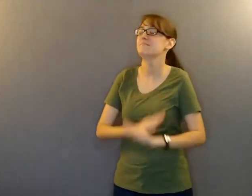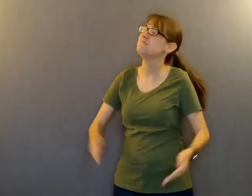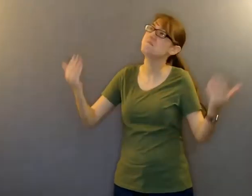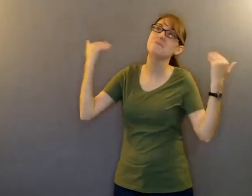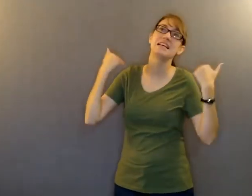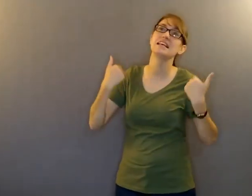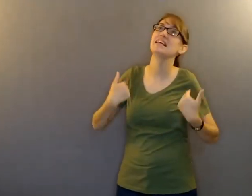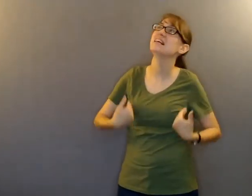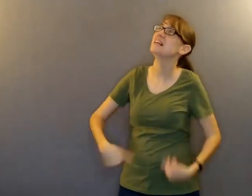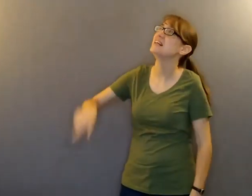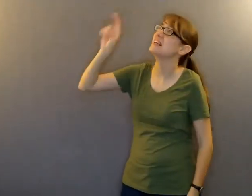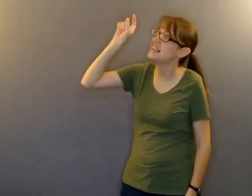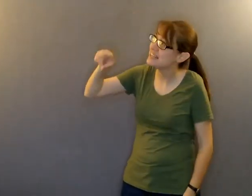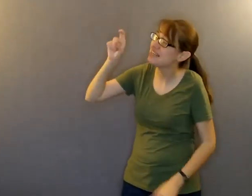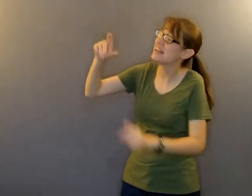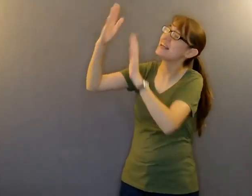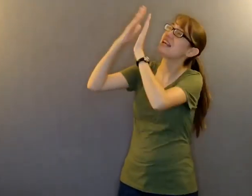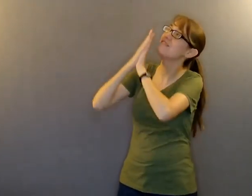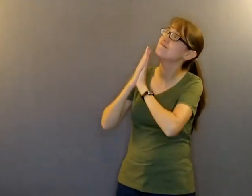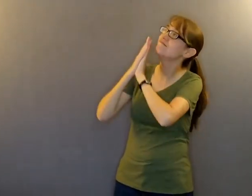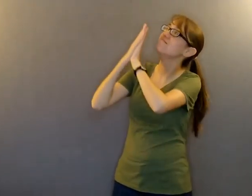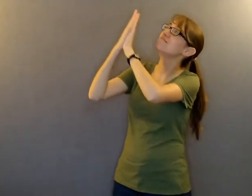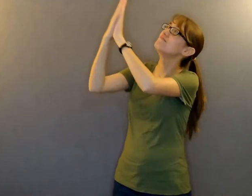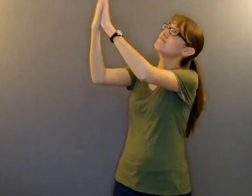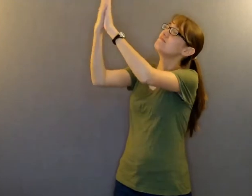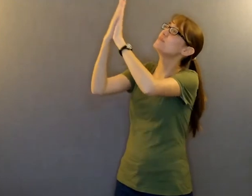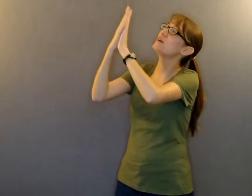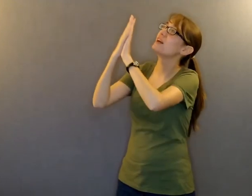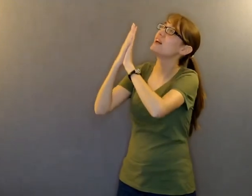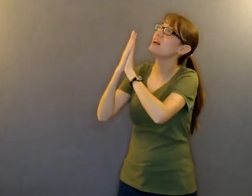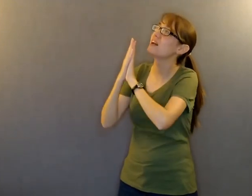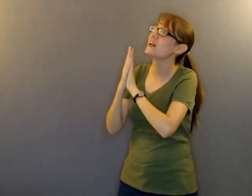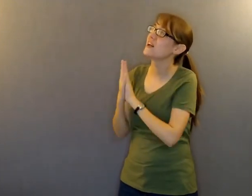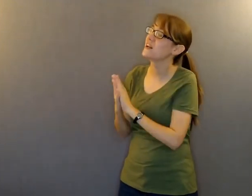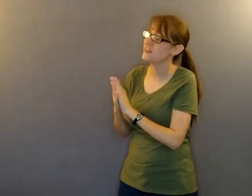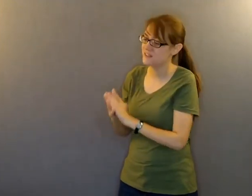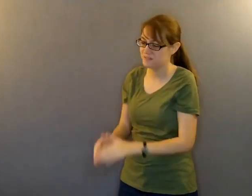oh Lord, standing in the need of prayer.